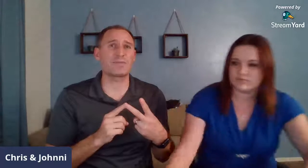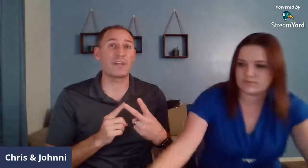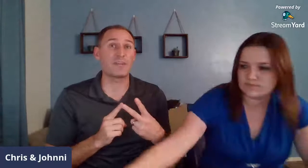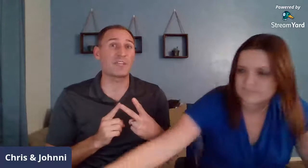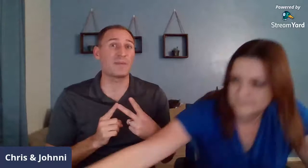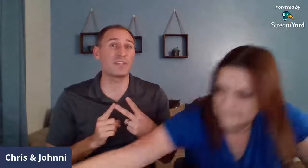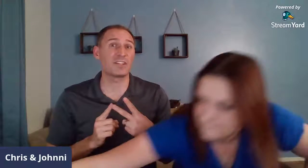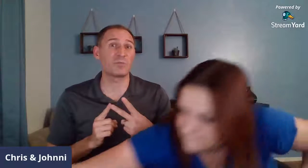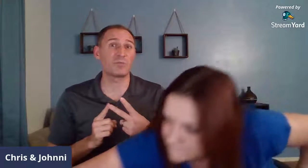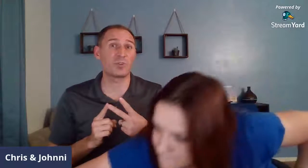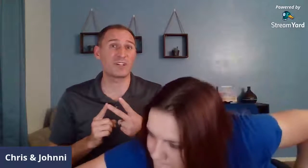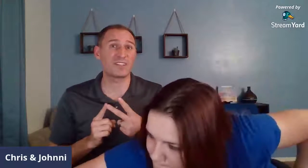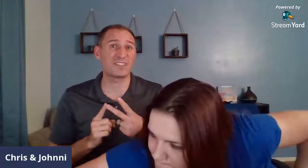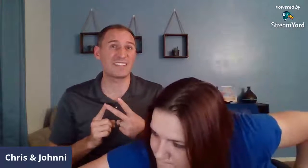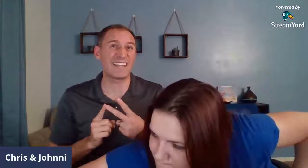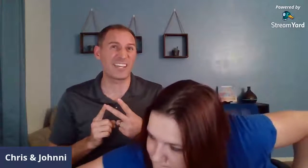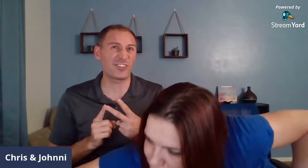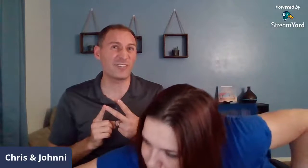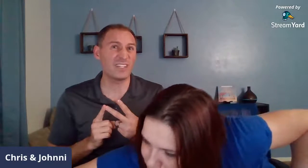might recommend a little bit more because it's a lighter read